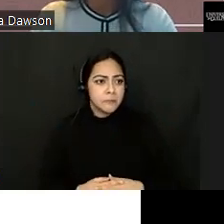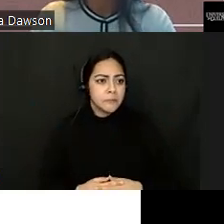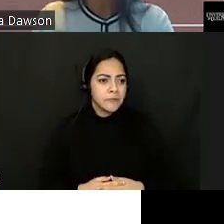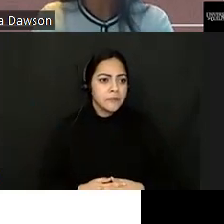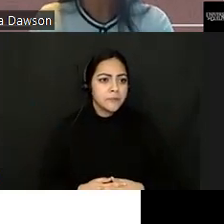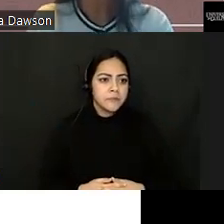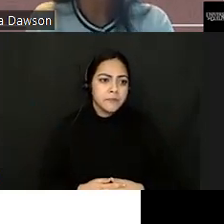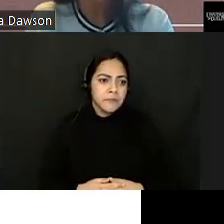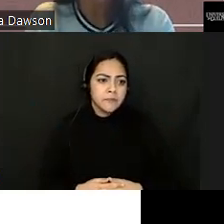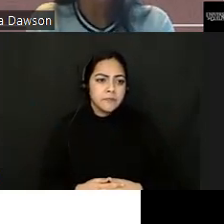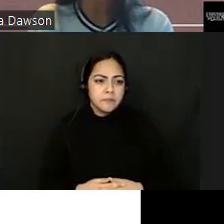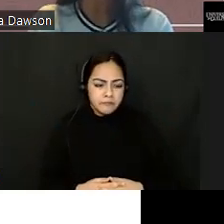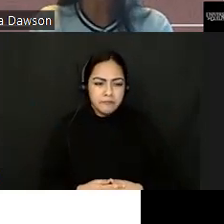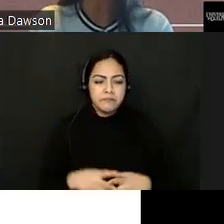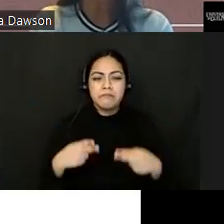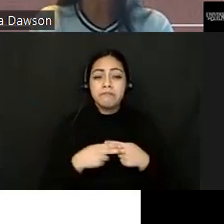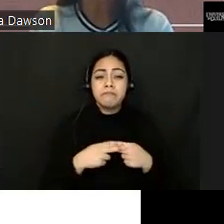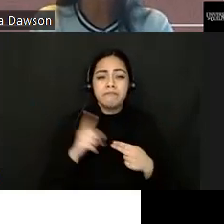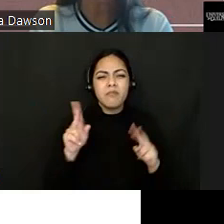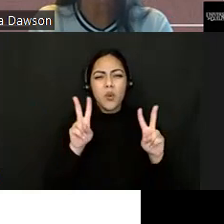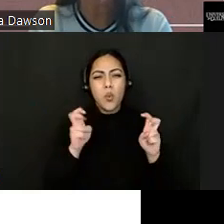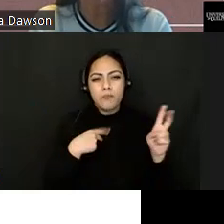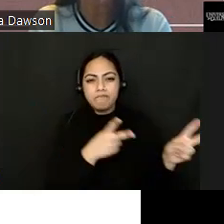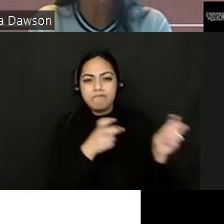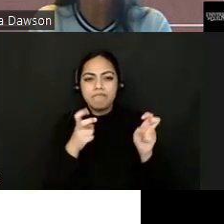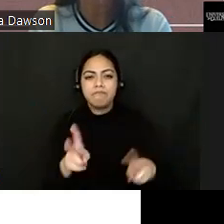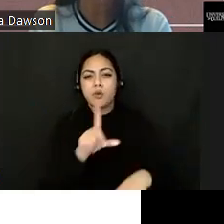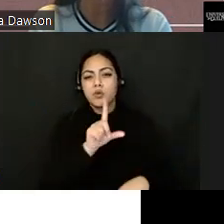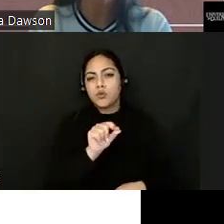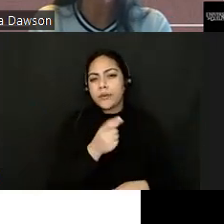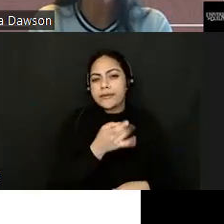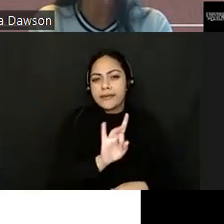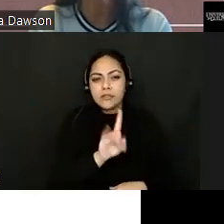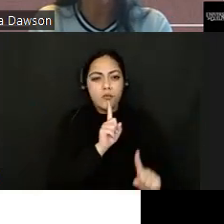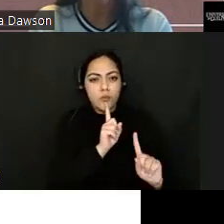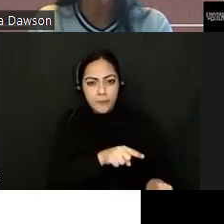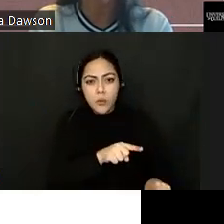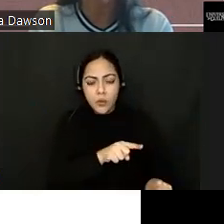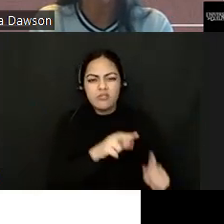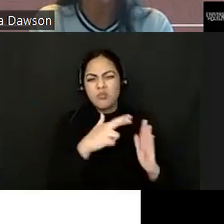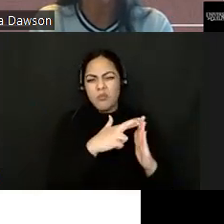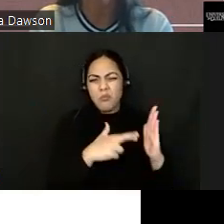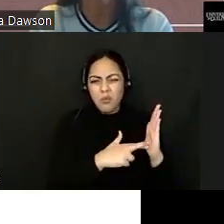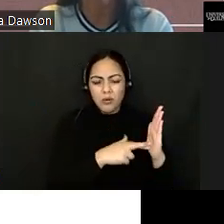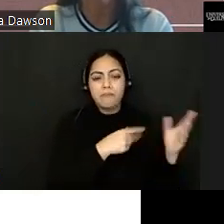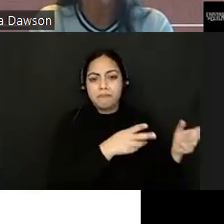Here I want to highlight a quote from a 2018 report that specifically talked about the lack of